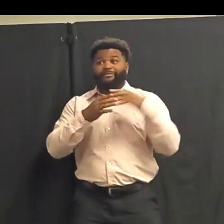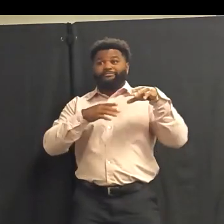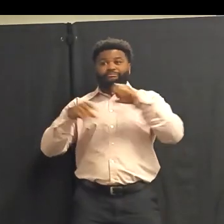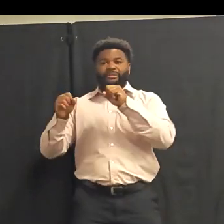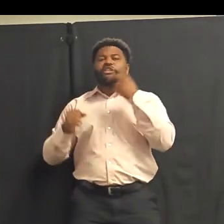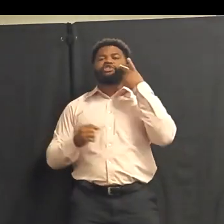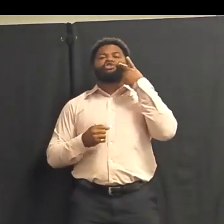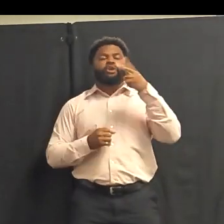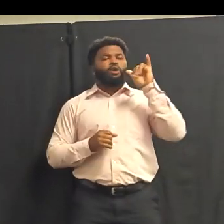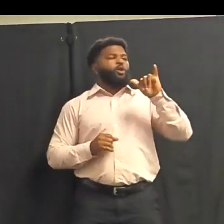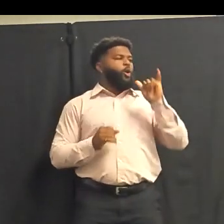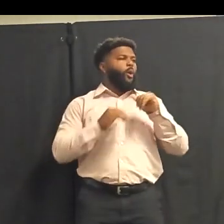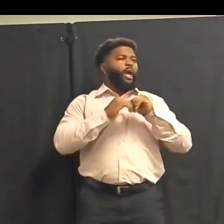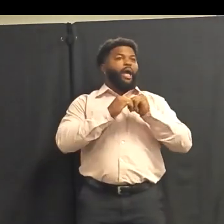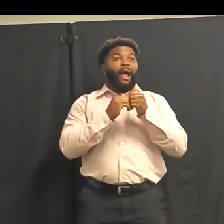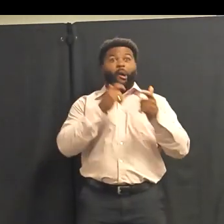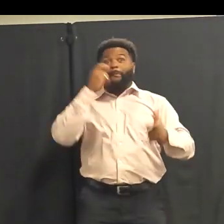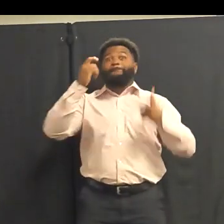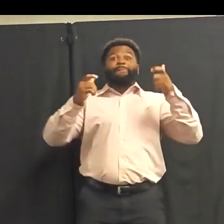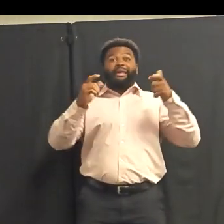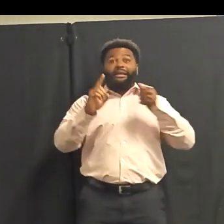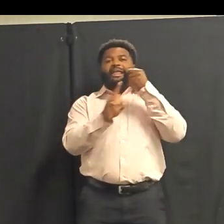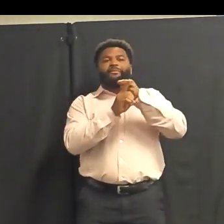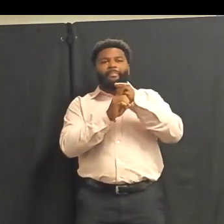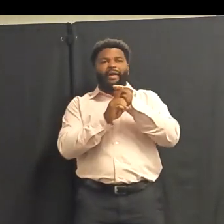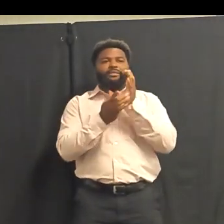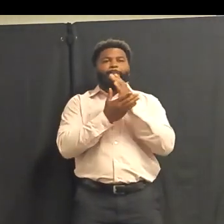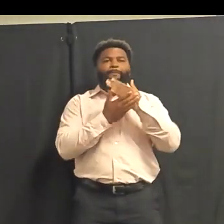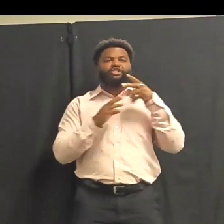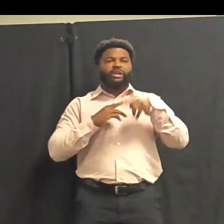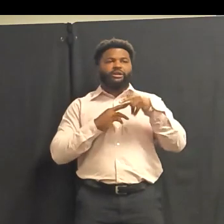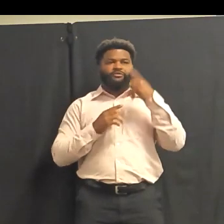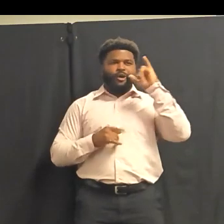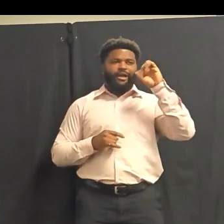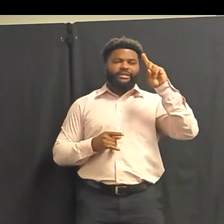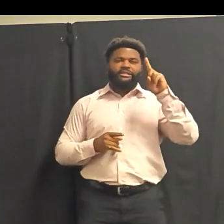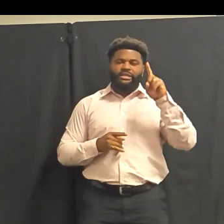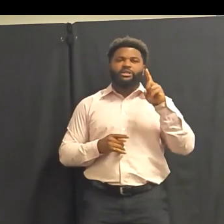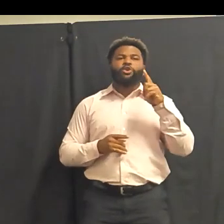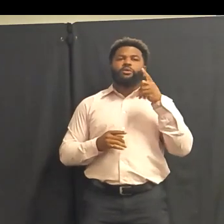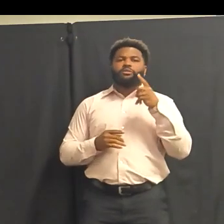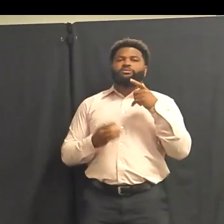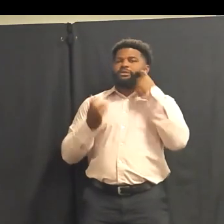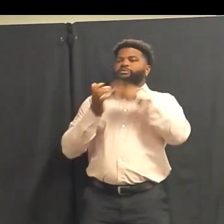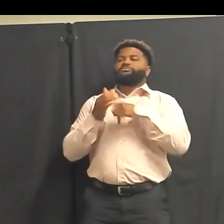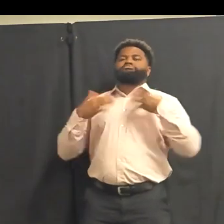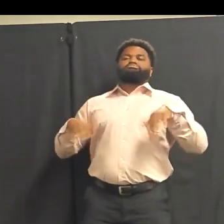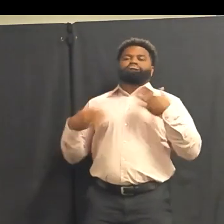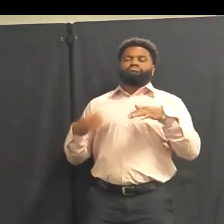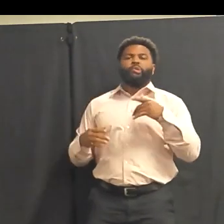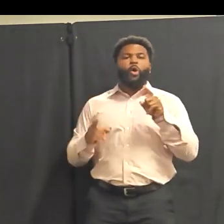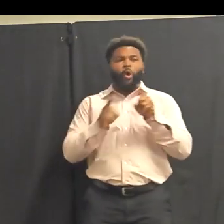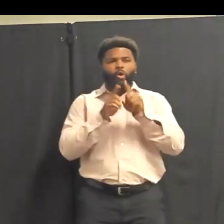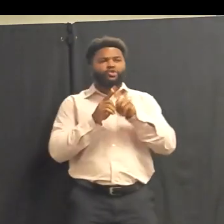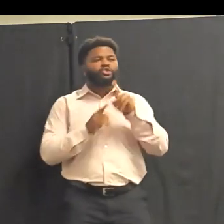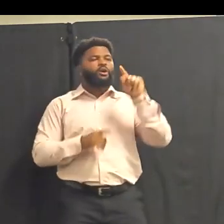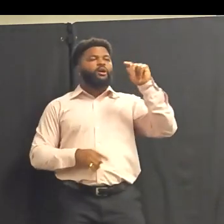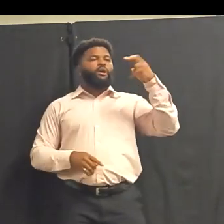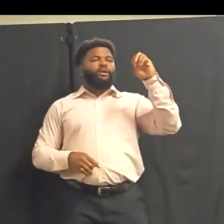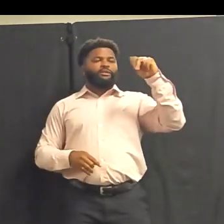the impact of some of the changes. So I was also encouraged because he also said that there might be